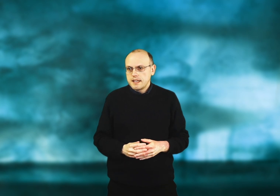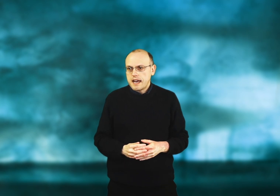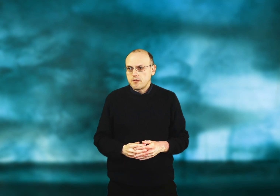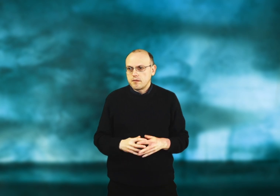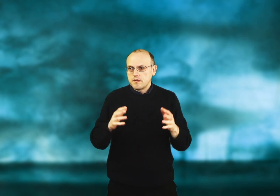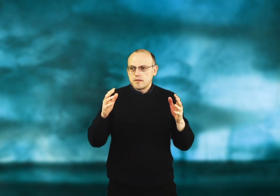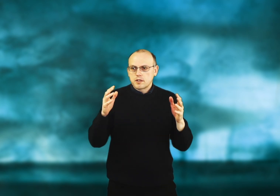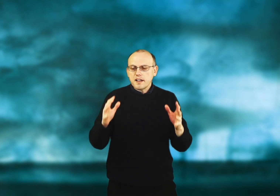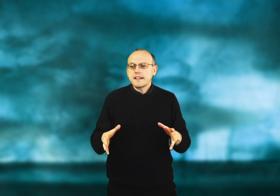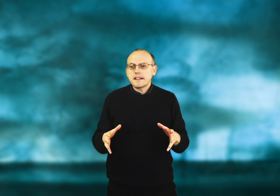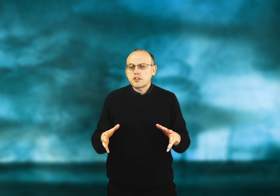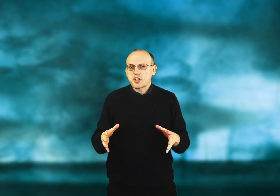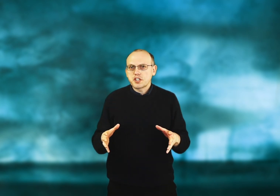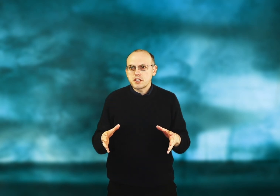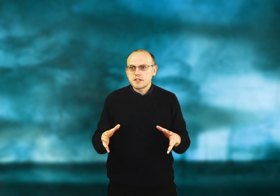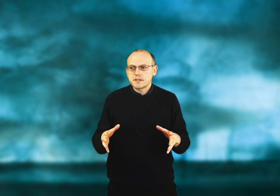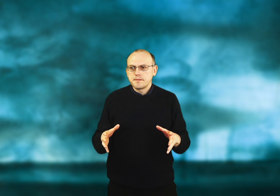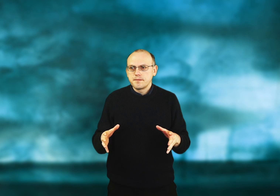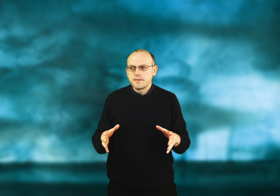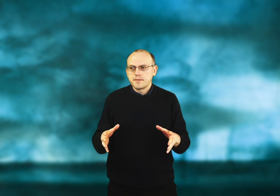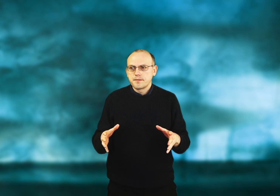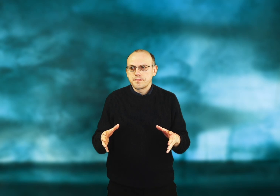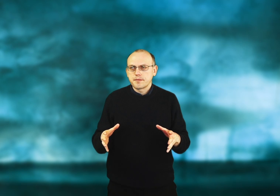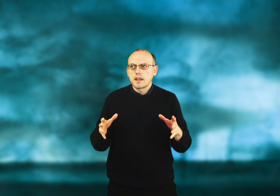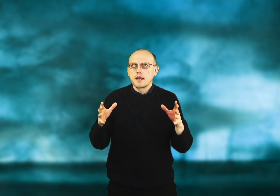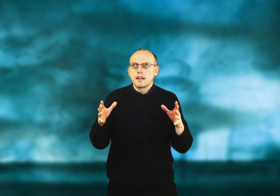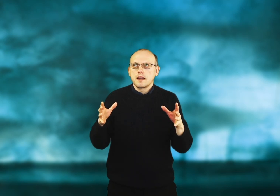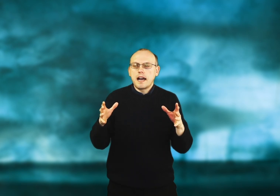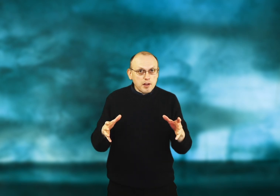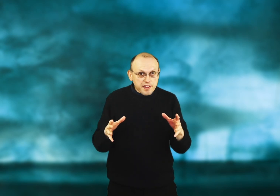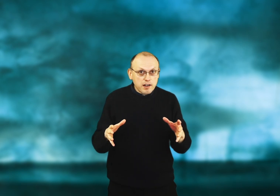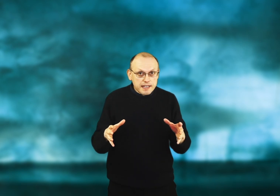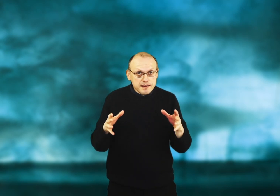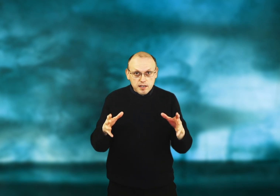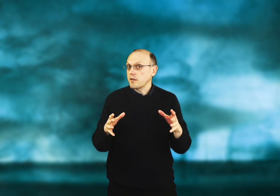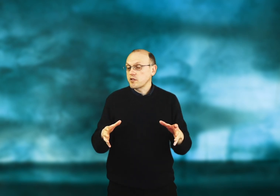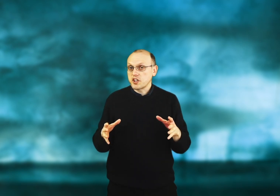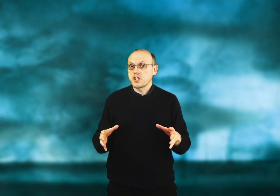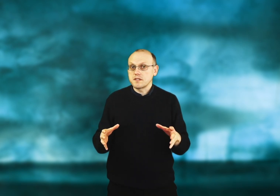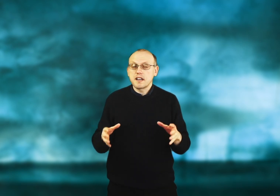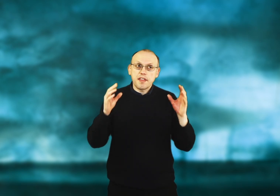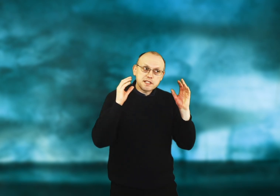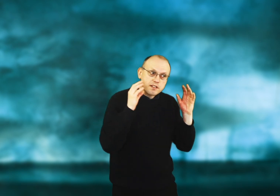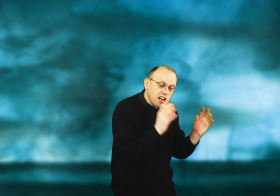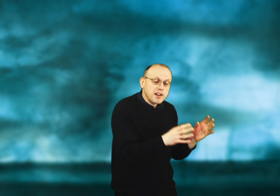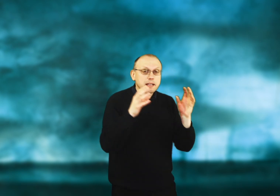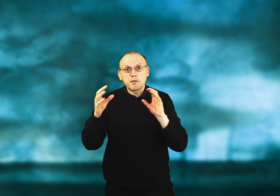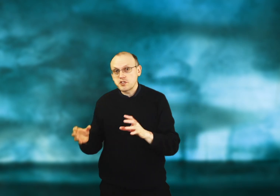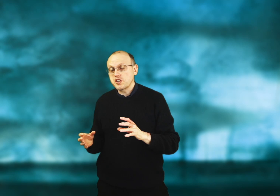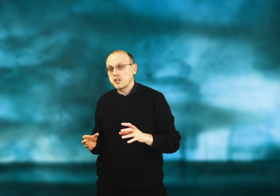Now, co-ordinating conjunctions are not the only type of conjunctions. There is another type of conjunctions